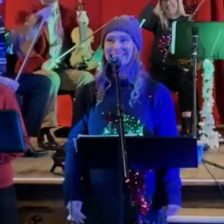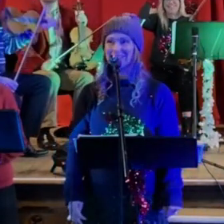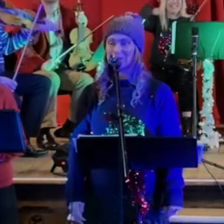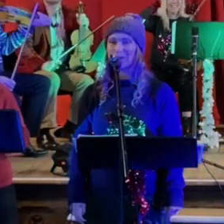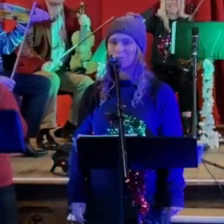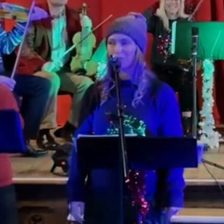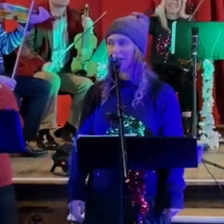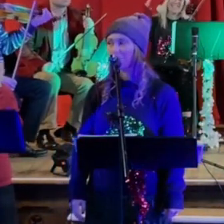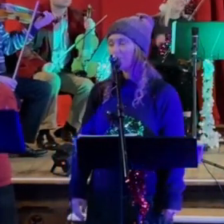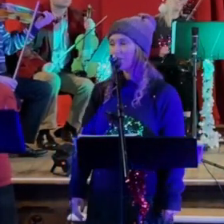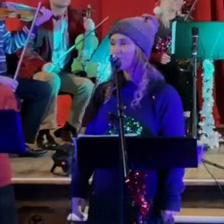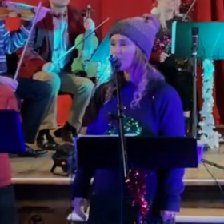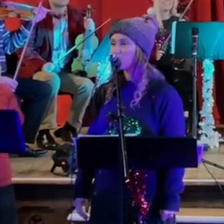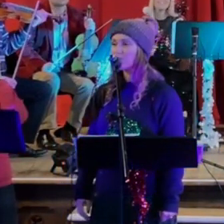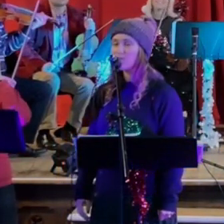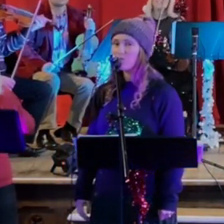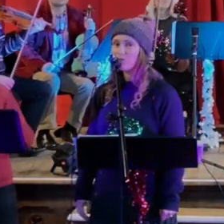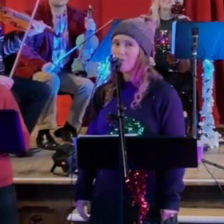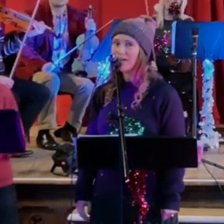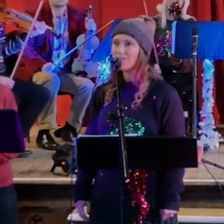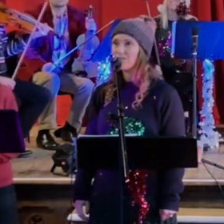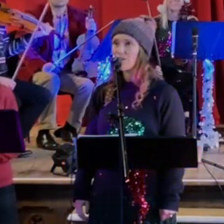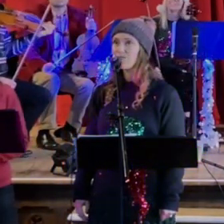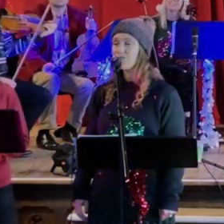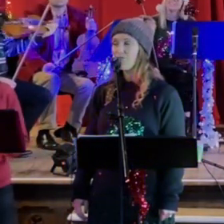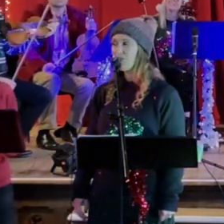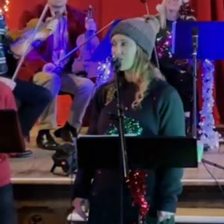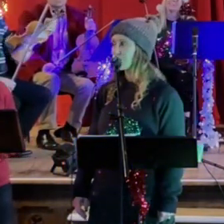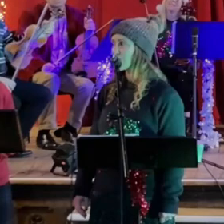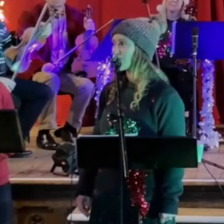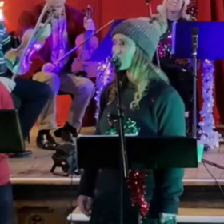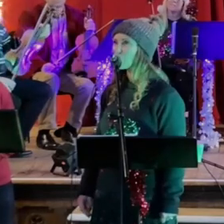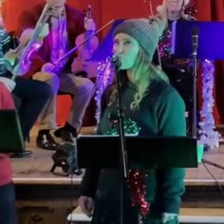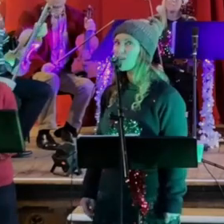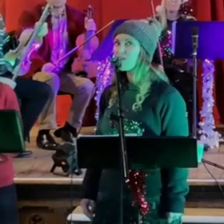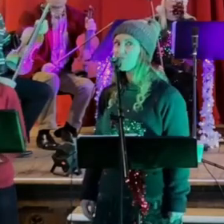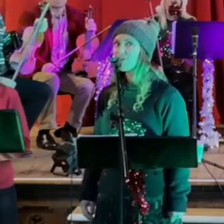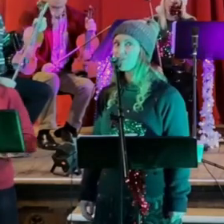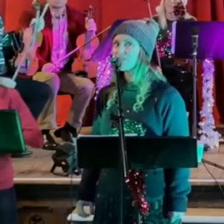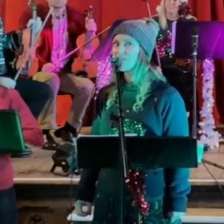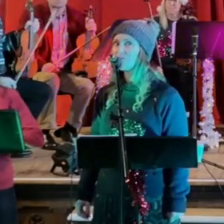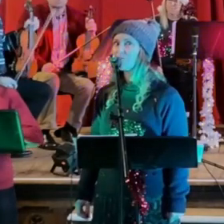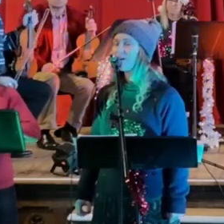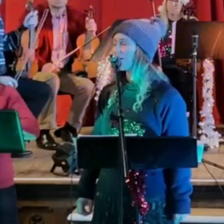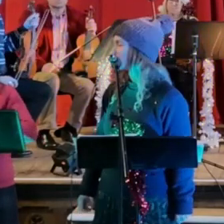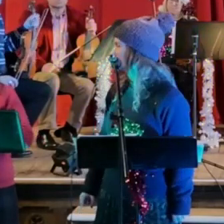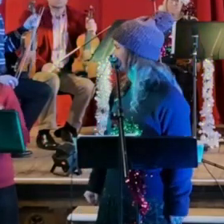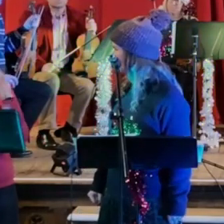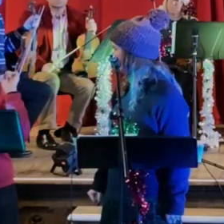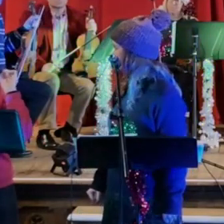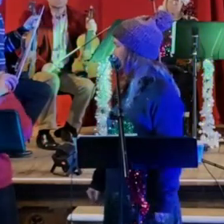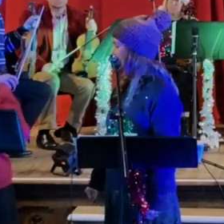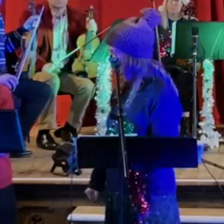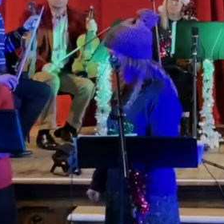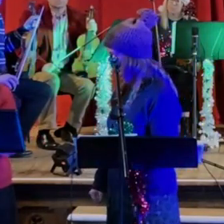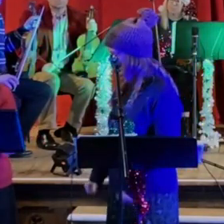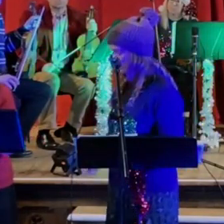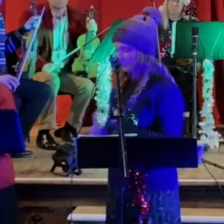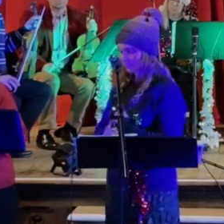tidings we bring. And Mrs. Woods, can you remind us of the verses? We're doing three verses, aren't we? So we're going to, "We wish you a Merry Christmas," first